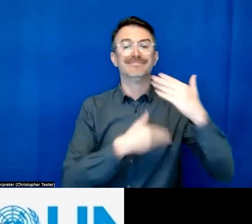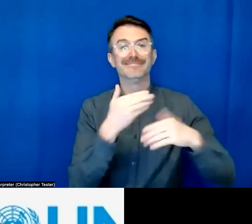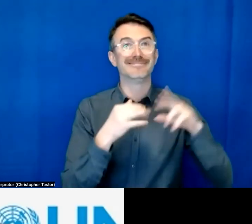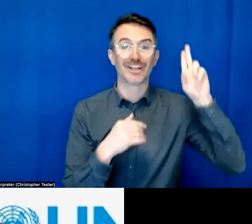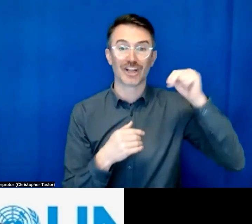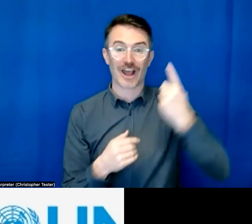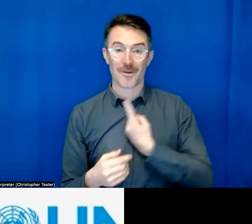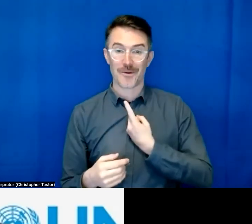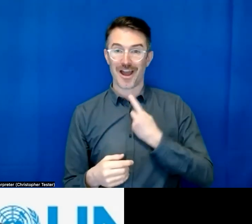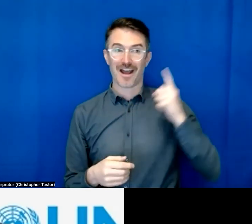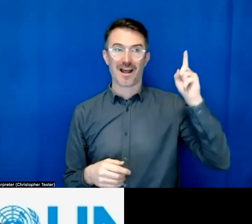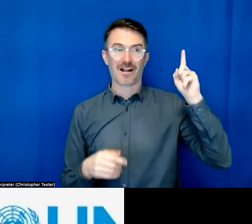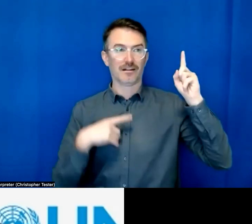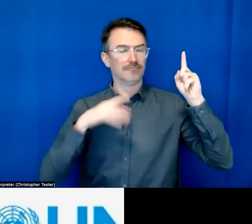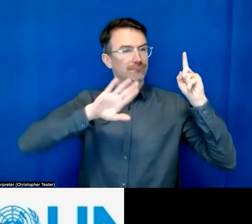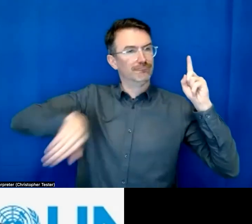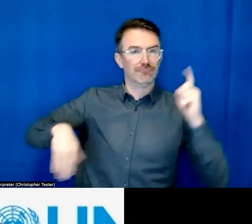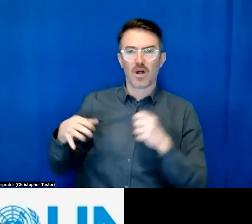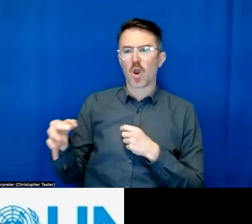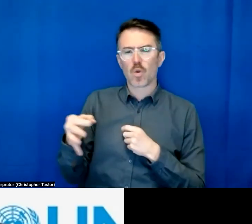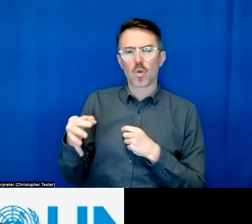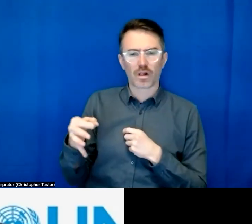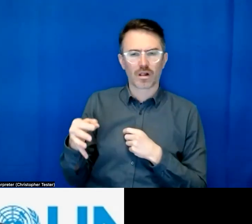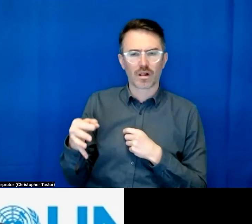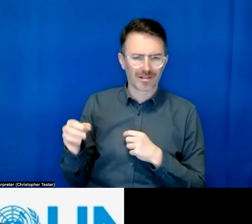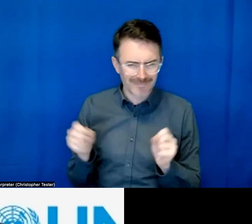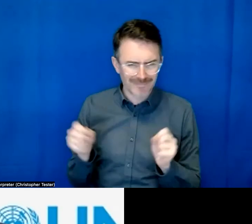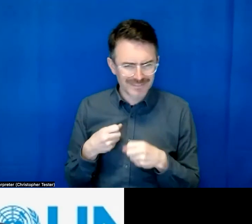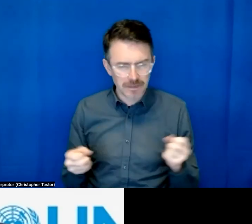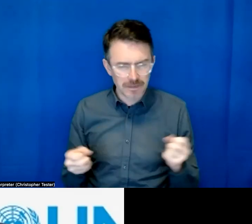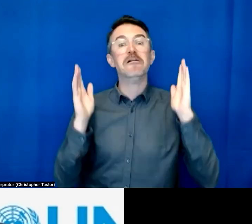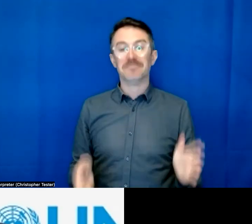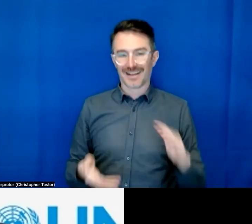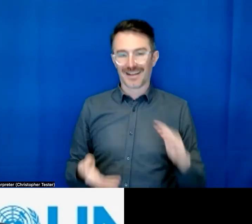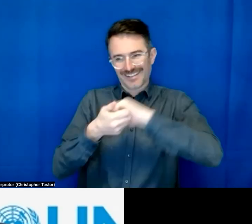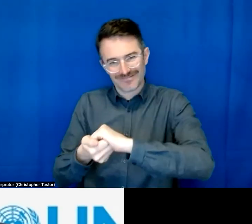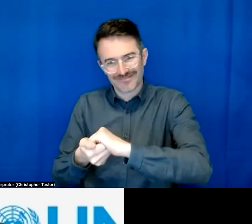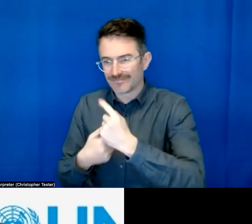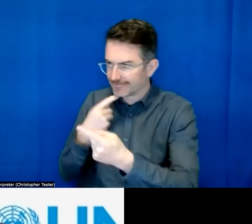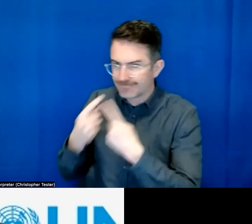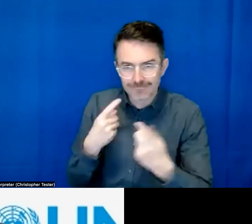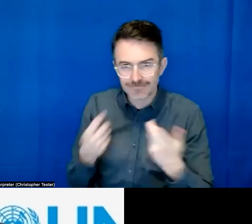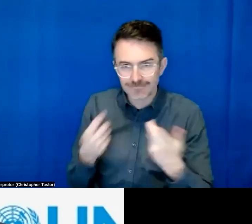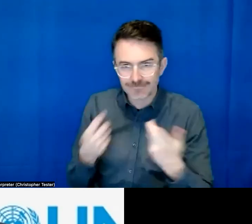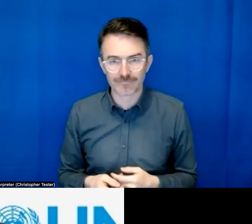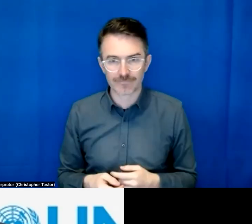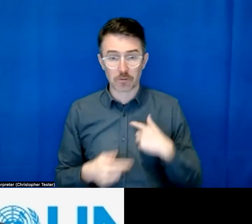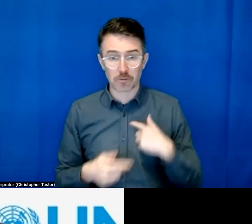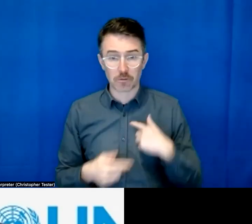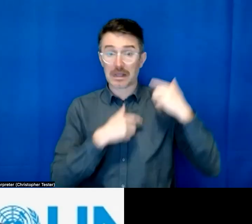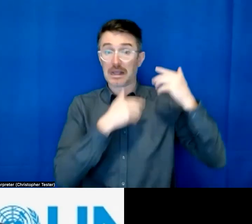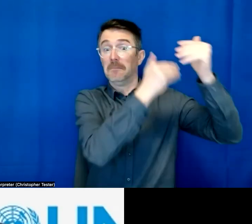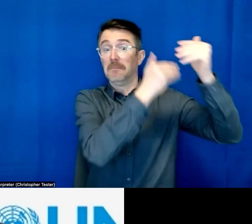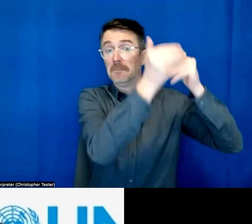with the traditional training approach. We would like to look at how can we really ensure provision